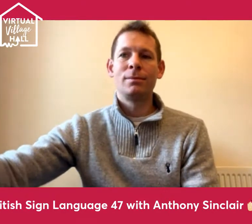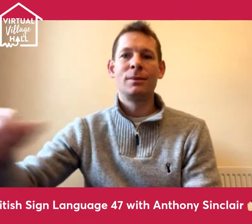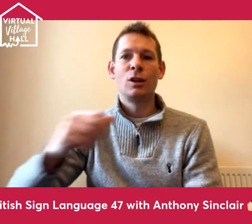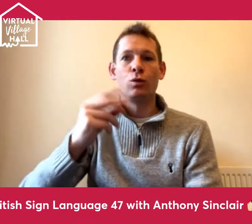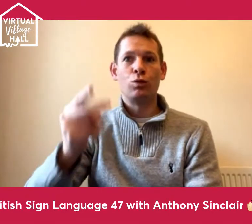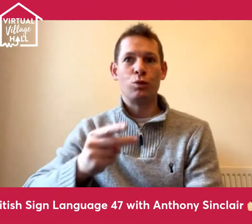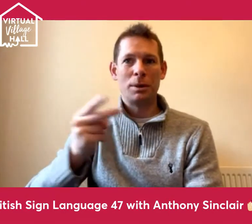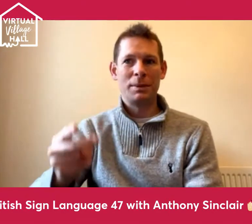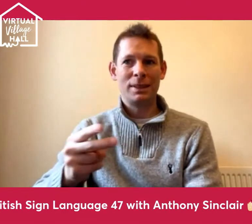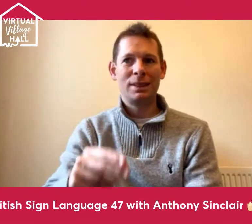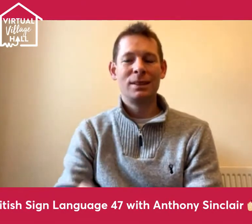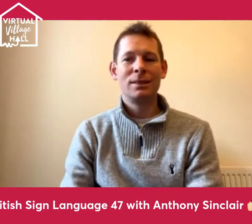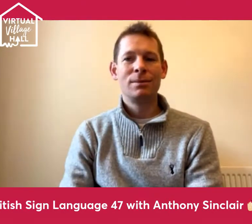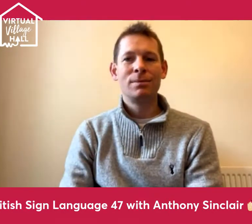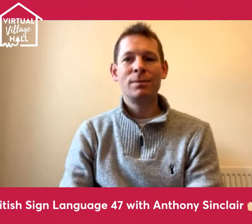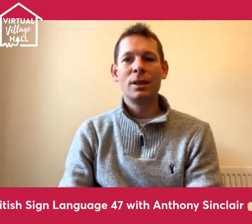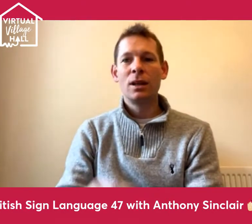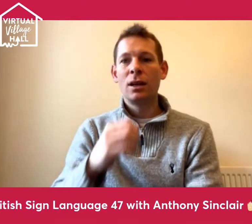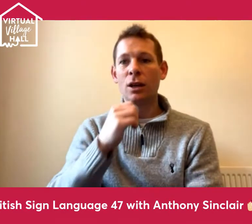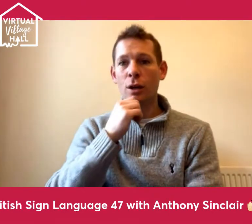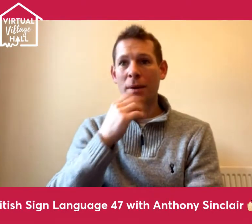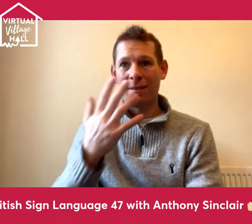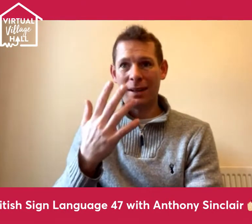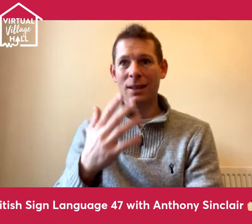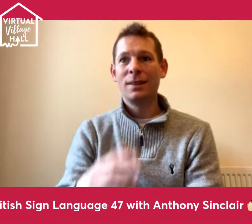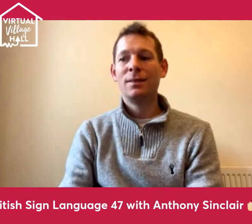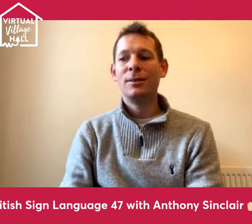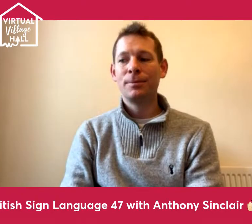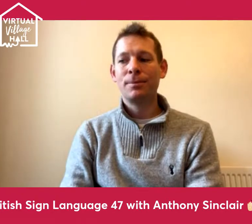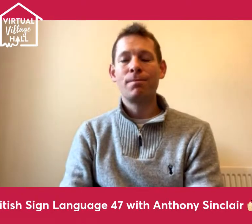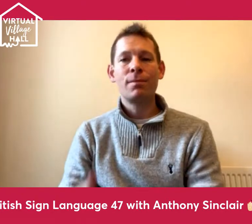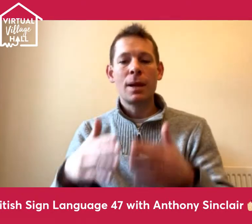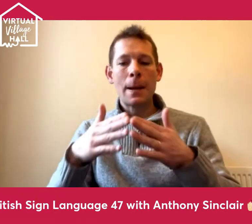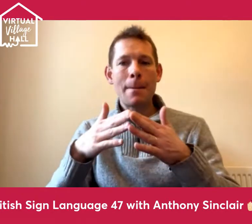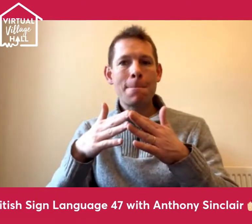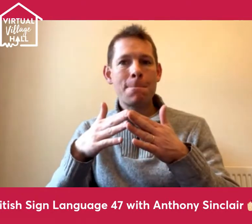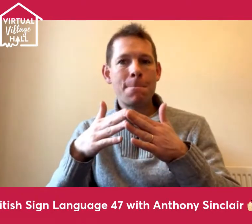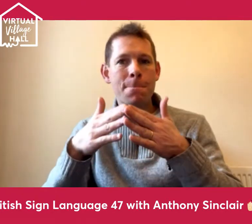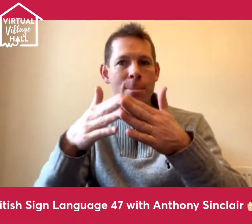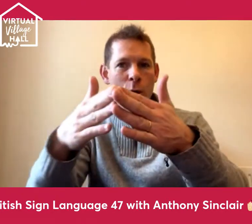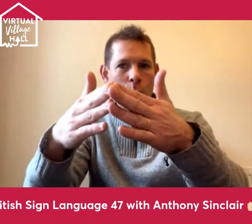Here comes number five again.